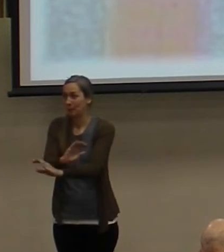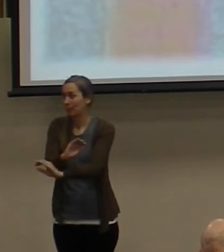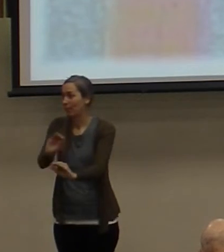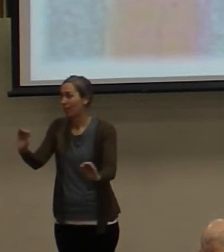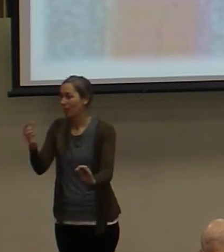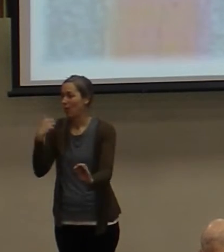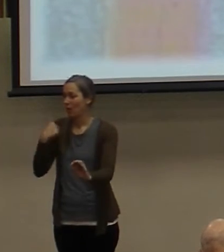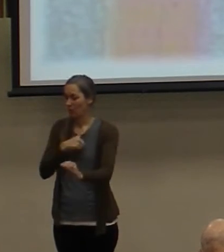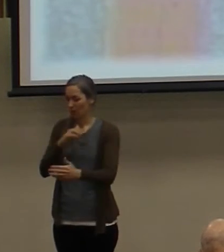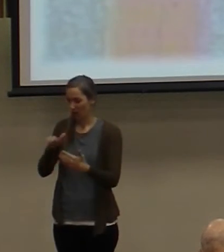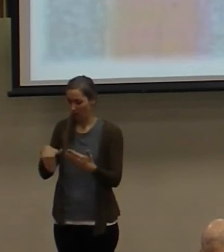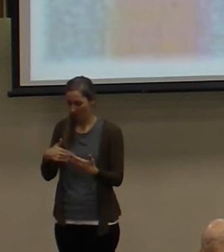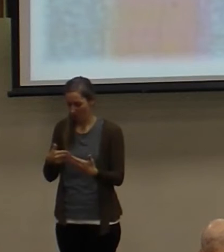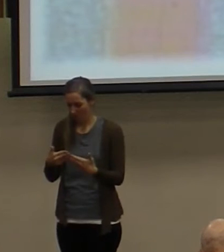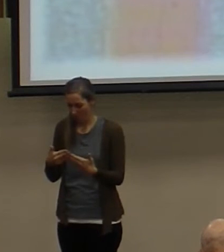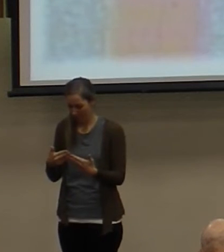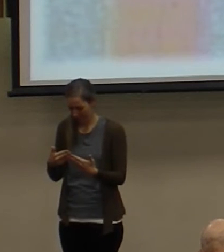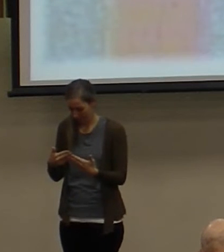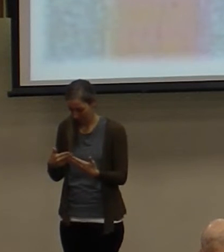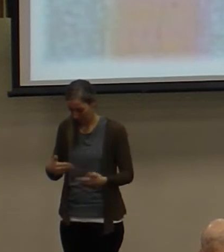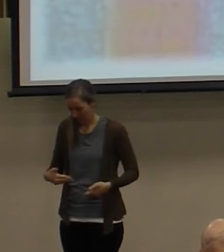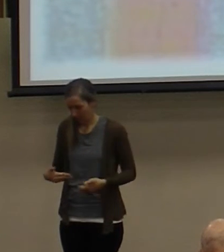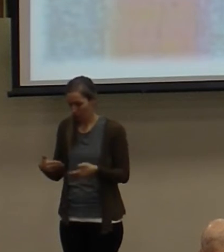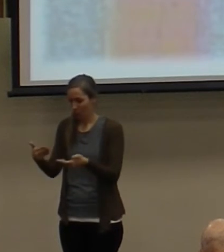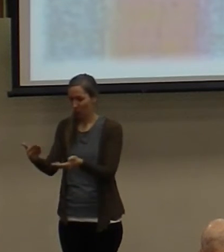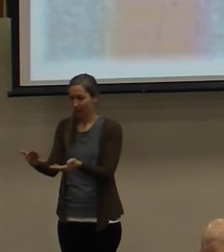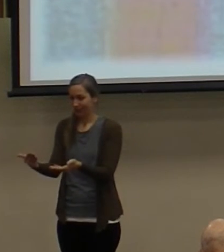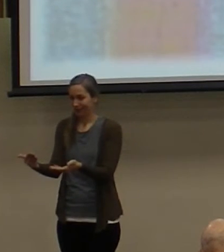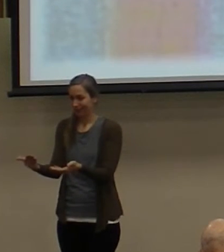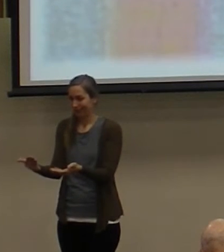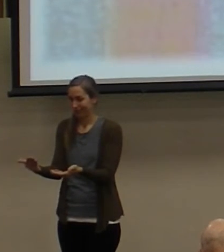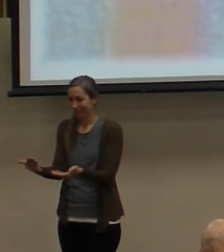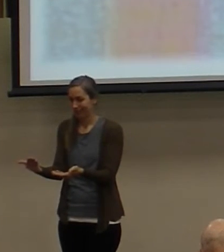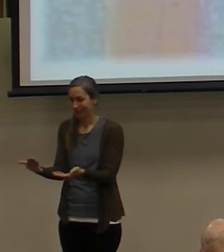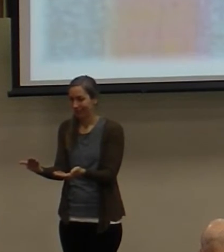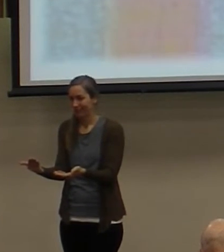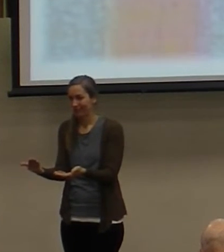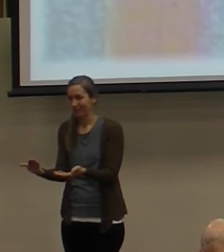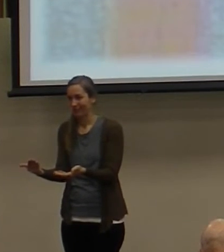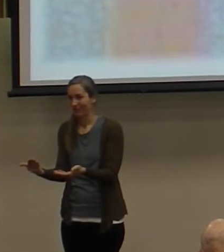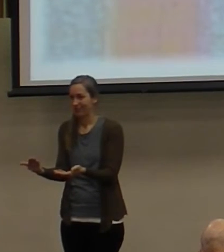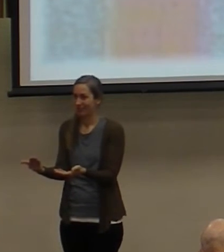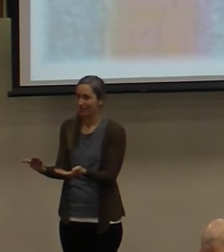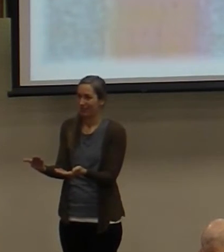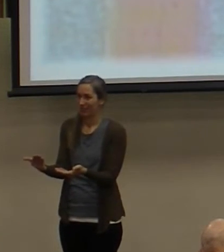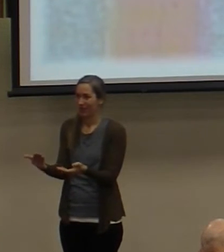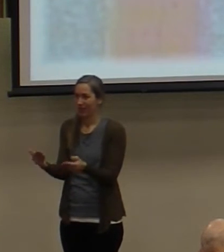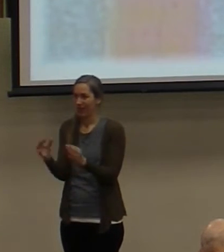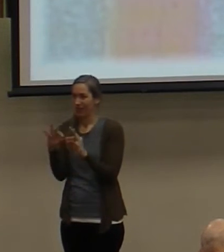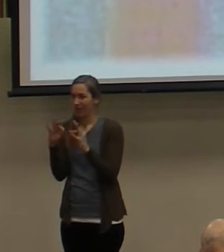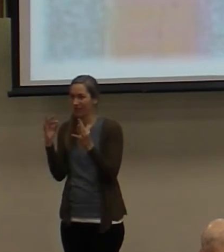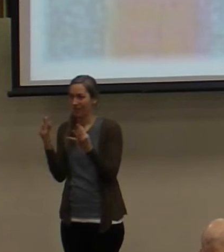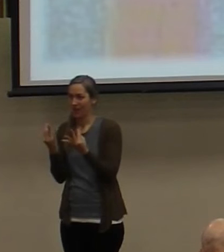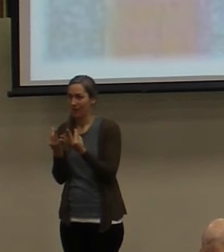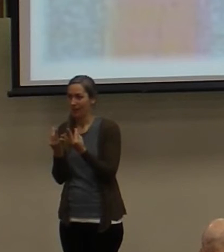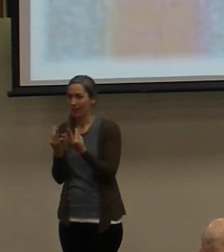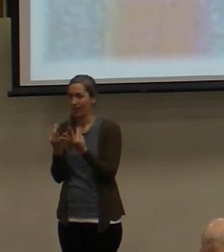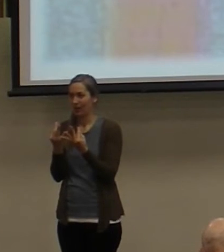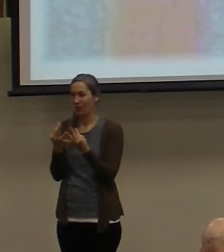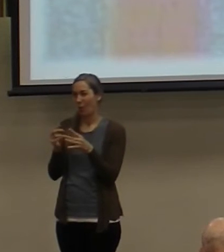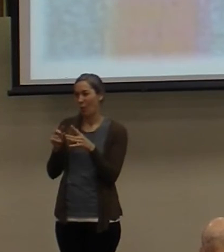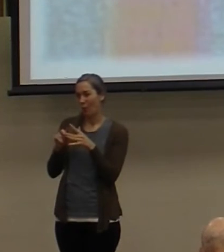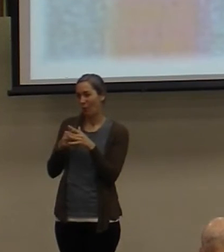all brought to our marriages, what are they called? Family of origin issues,